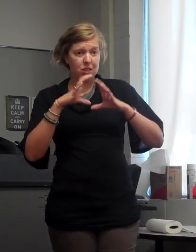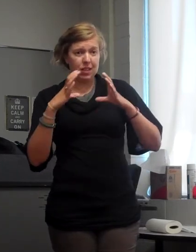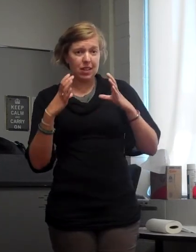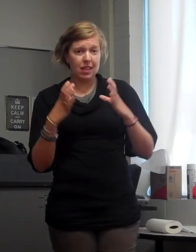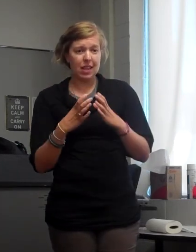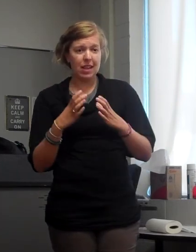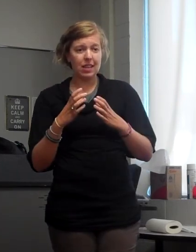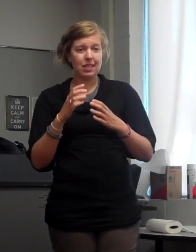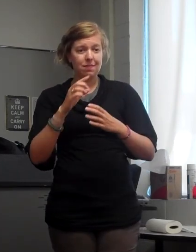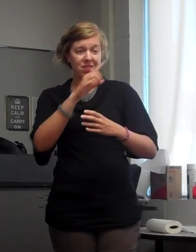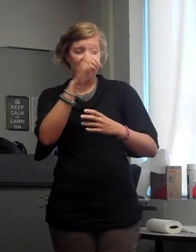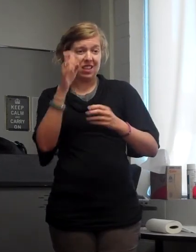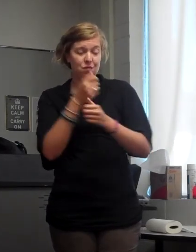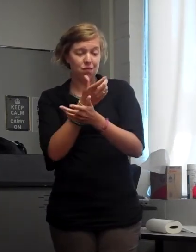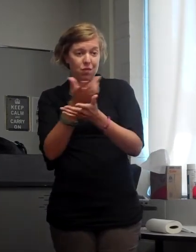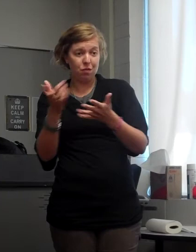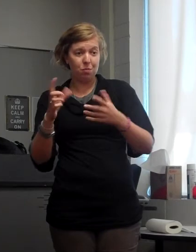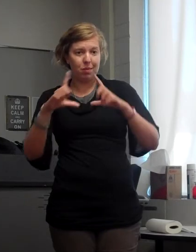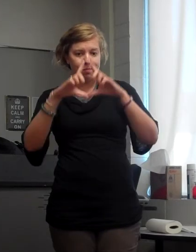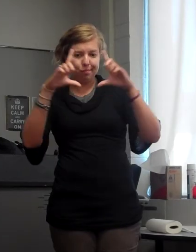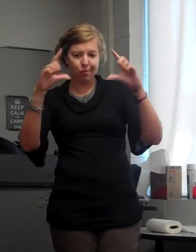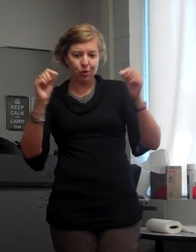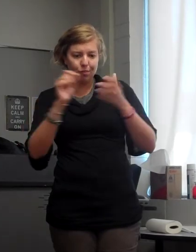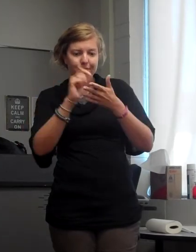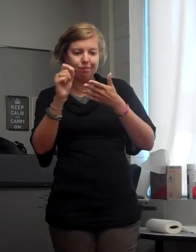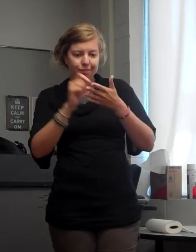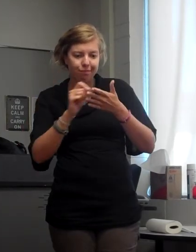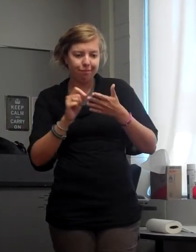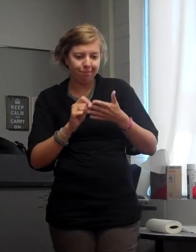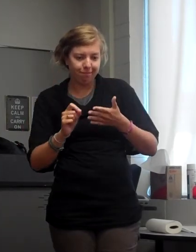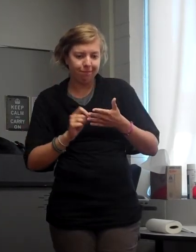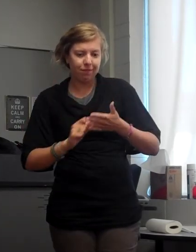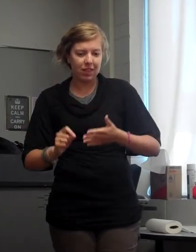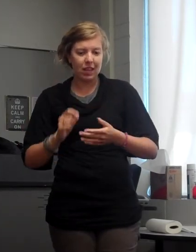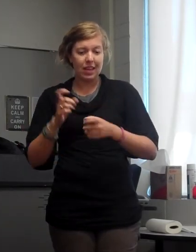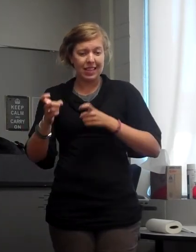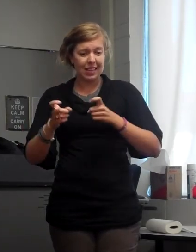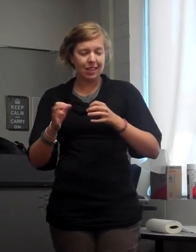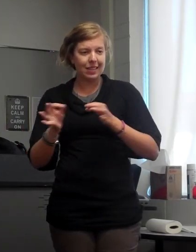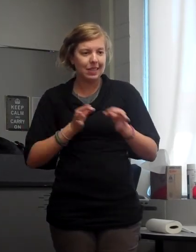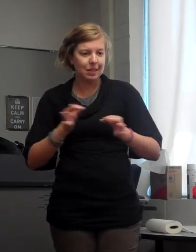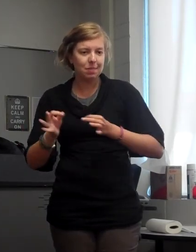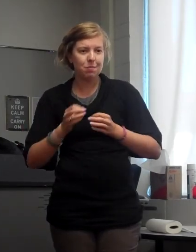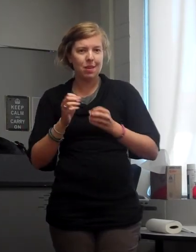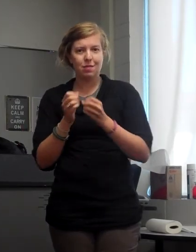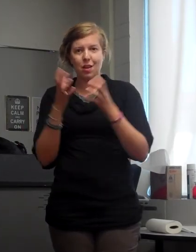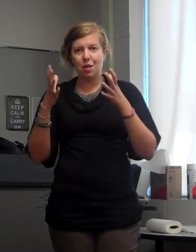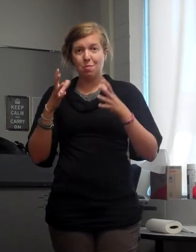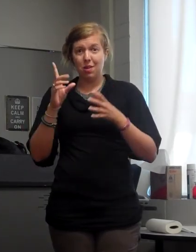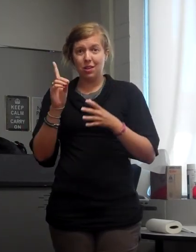debt each person had, minus your house. Okay? Everybody's gonna have a house payment or rent. I mean, that's just a